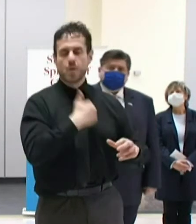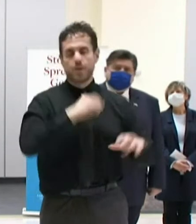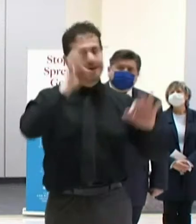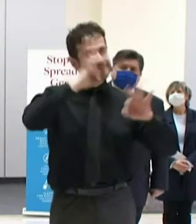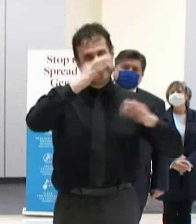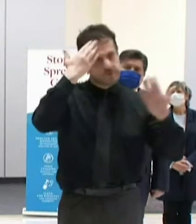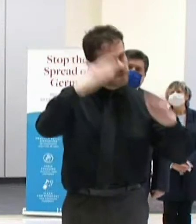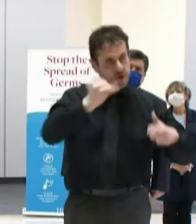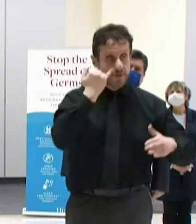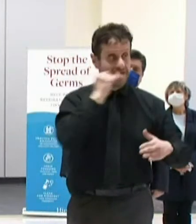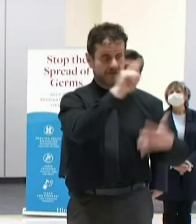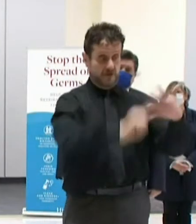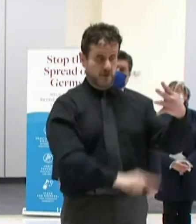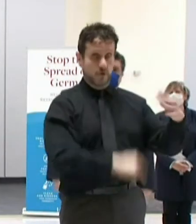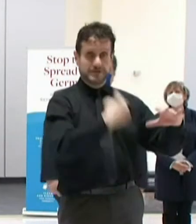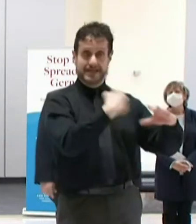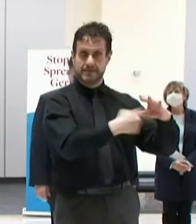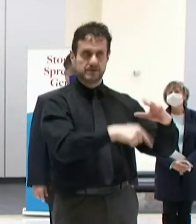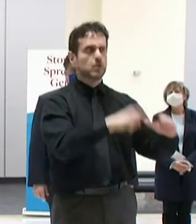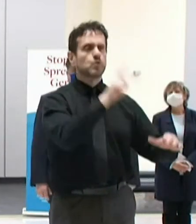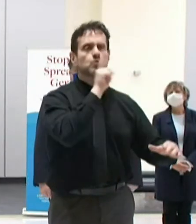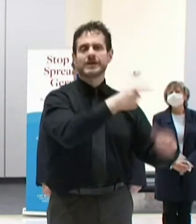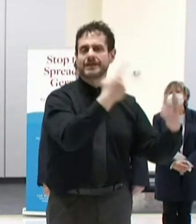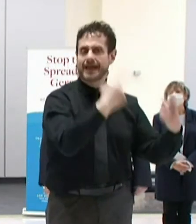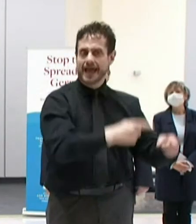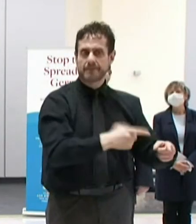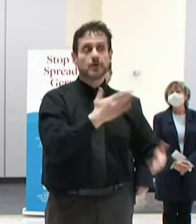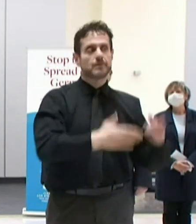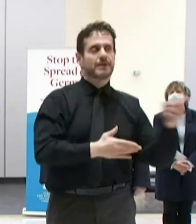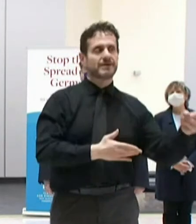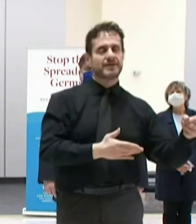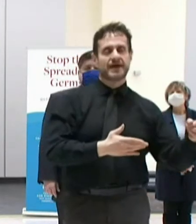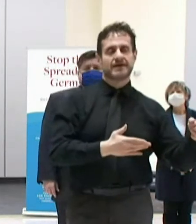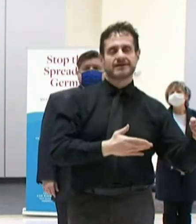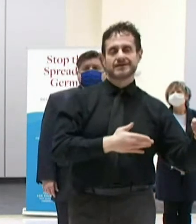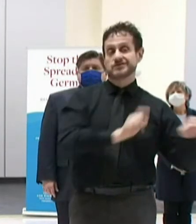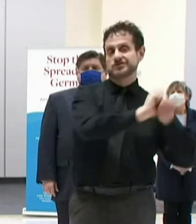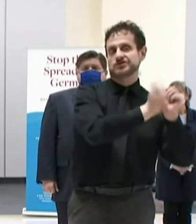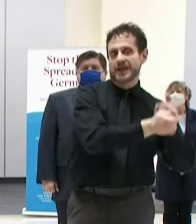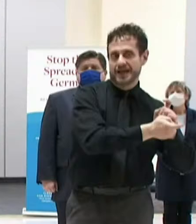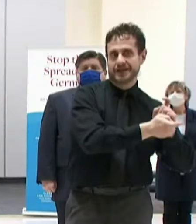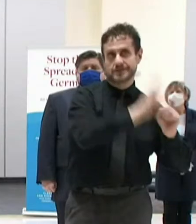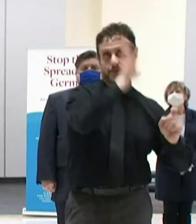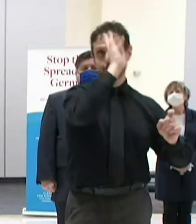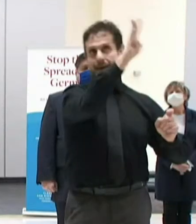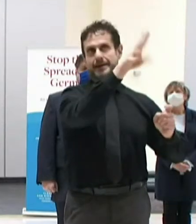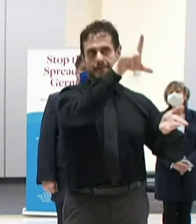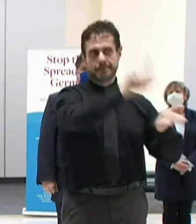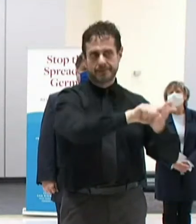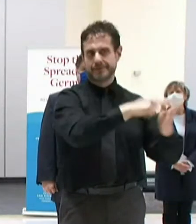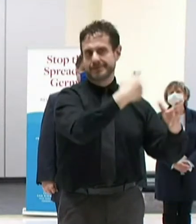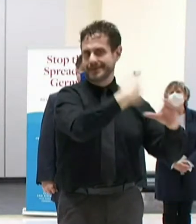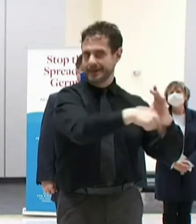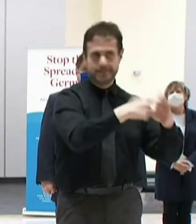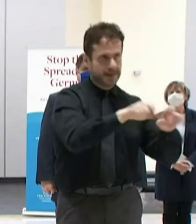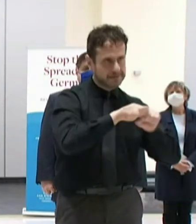those emails are in fact legitimate, that they have been put online in their